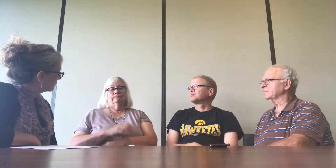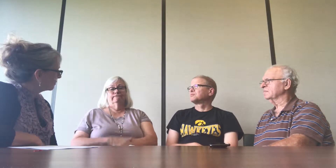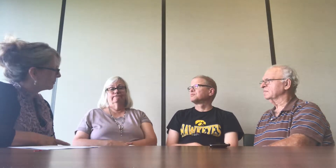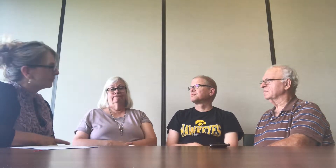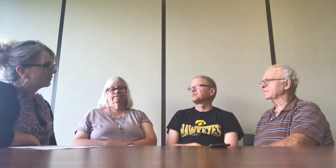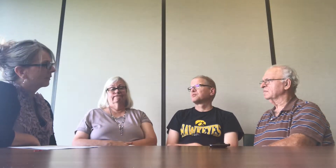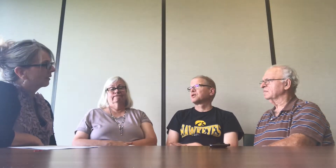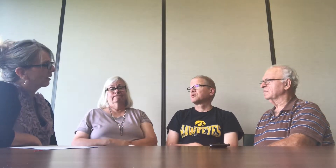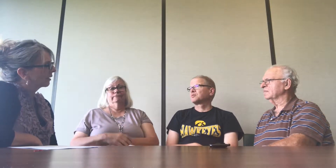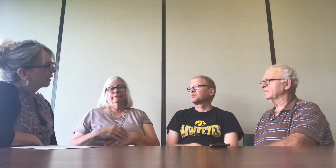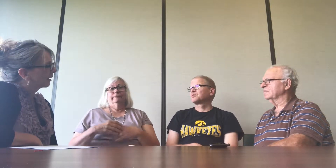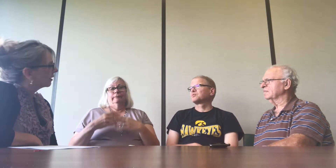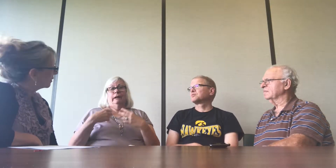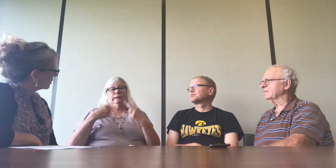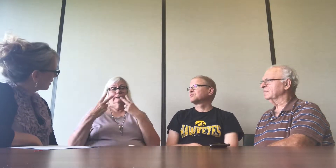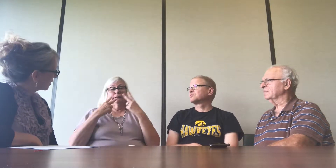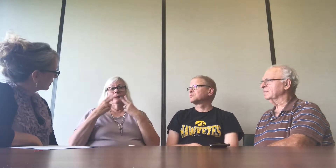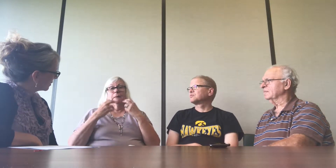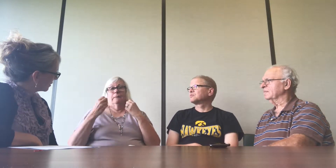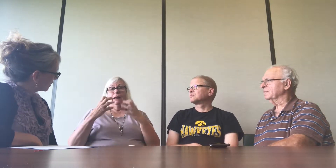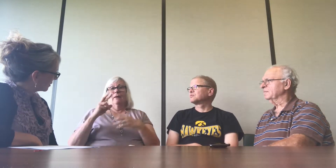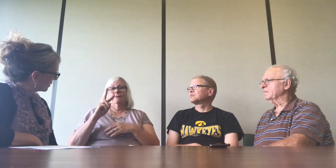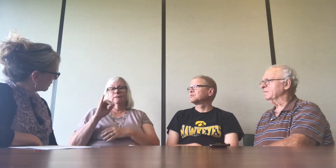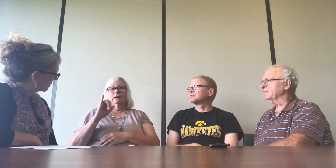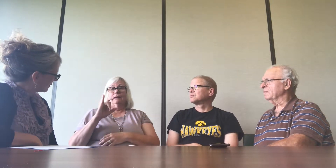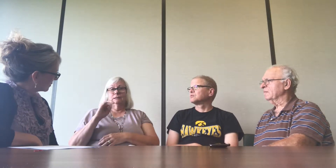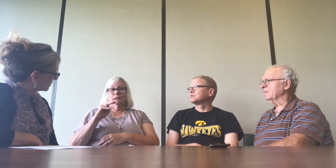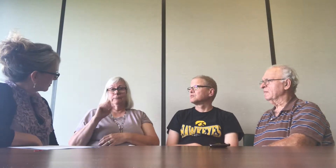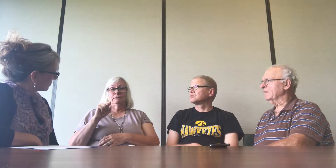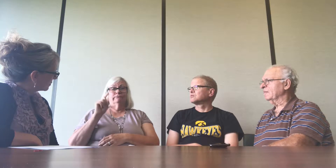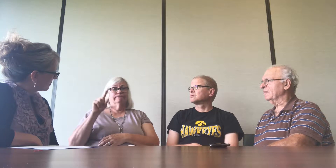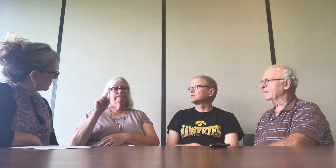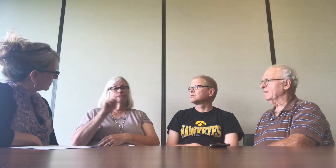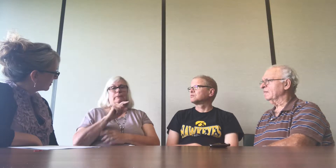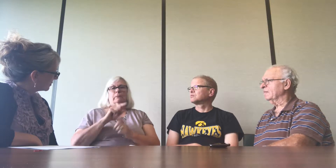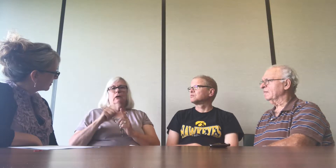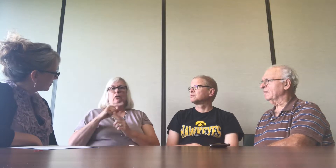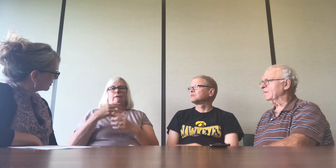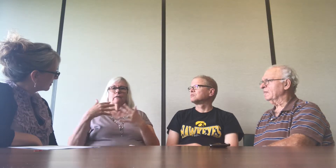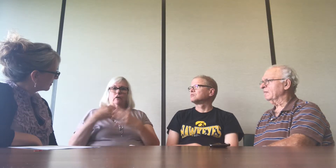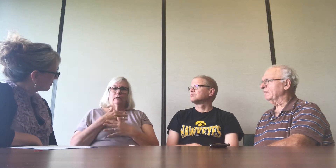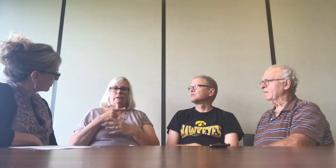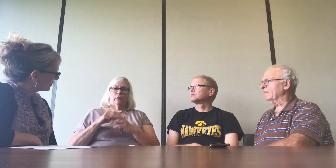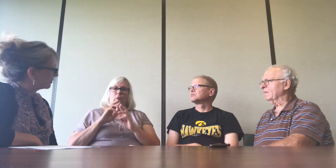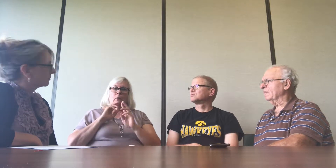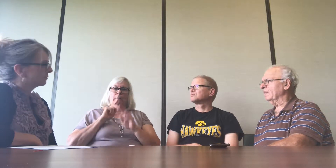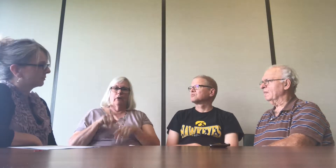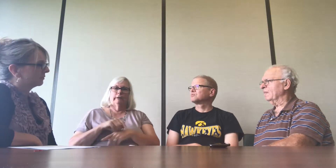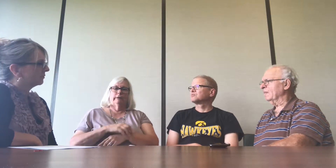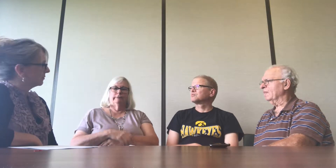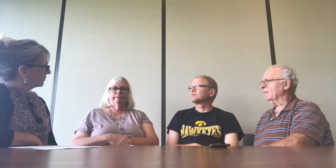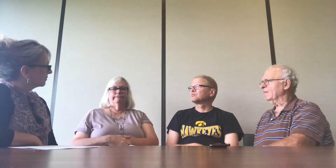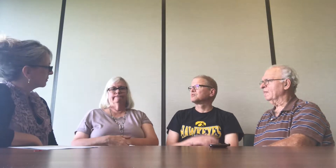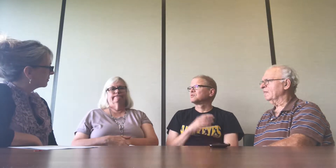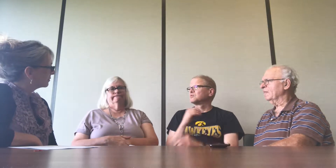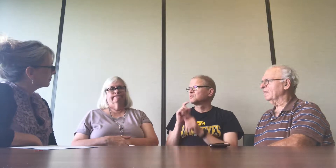Surely, you're right. What can we do? I see many victims are afraid to report.